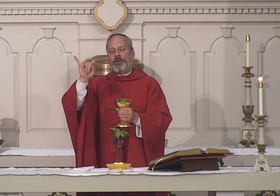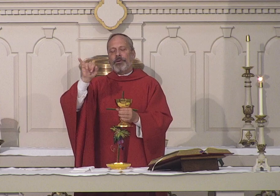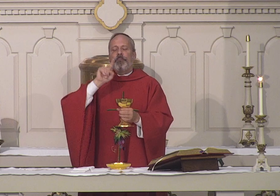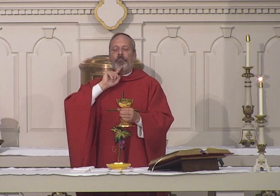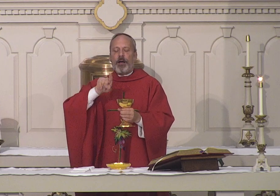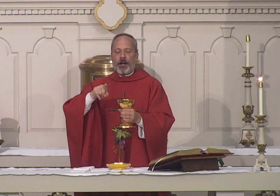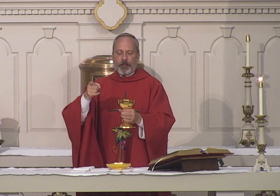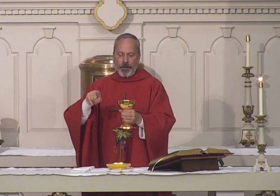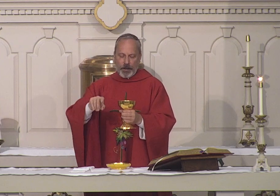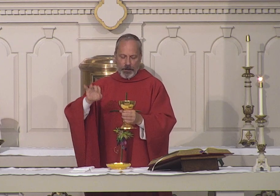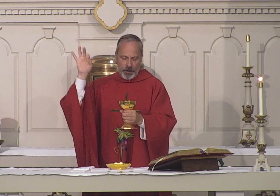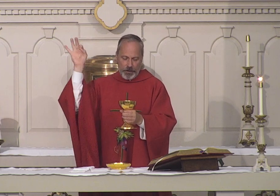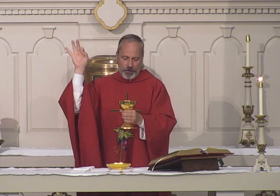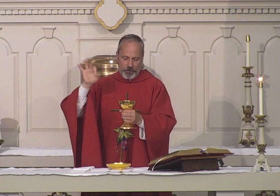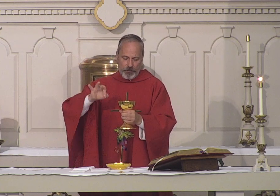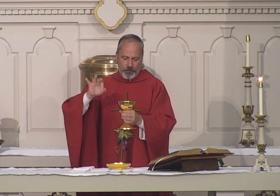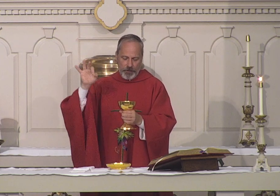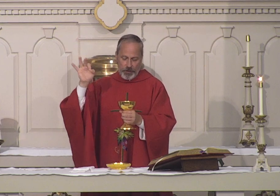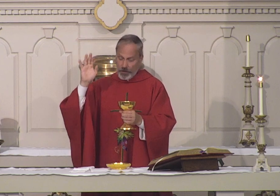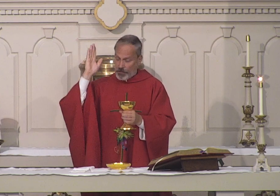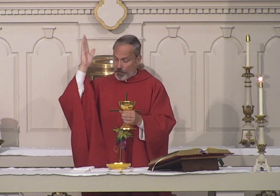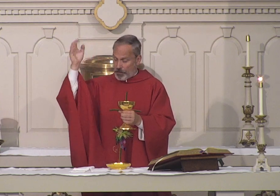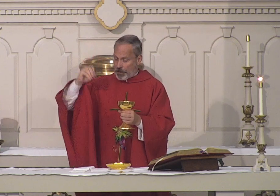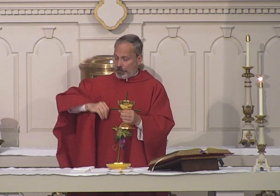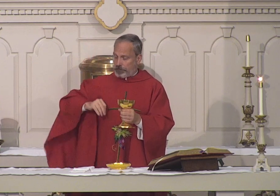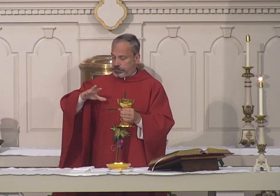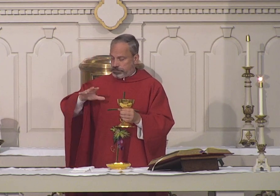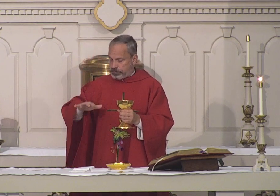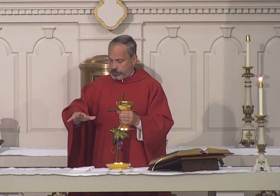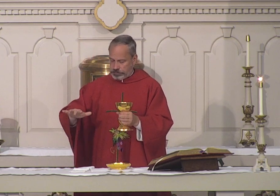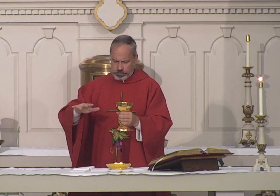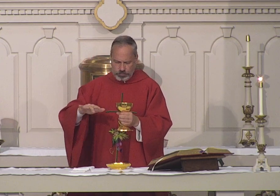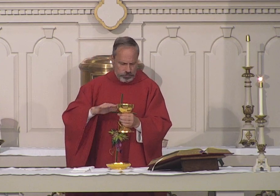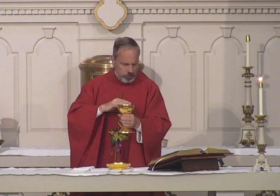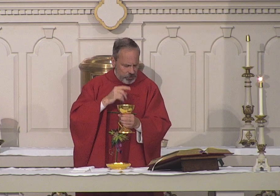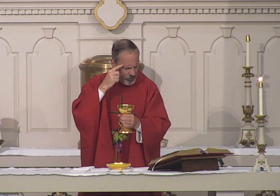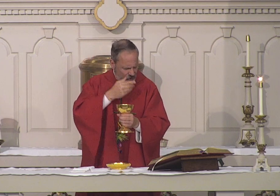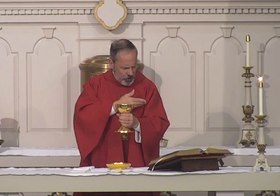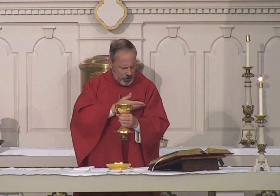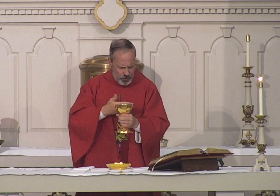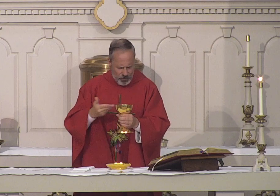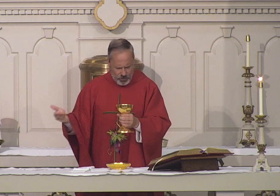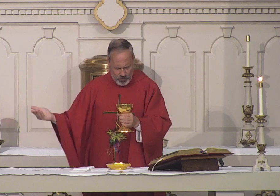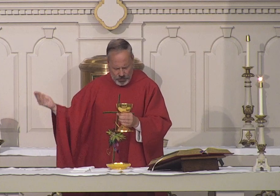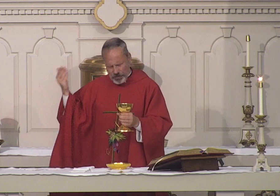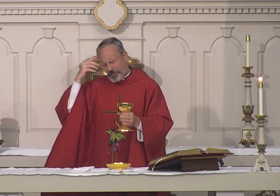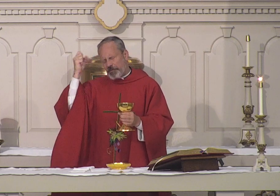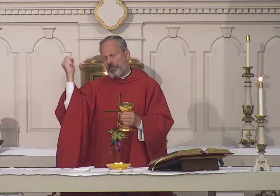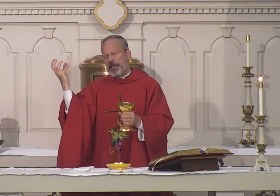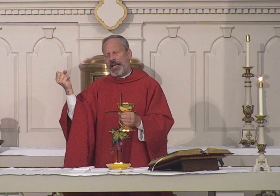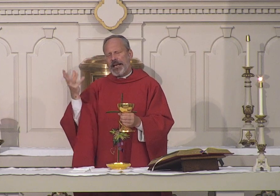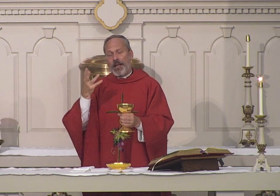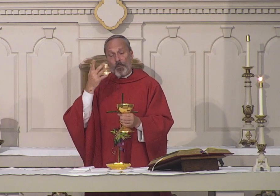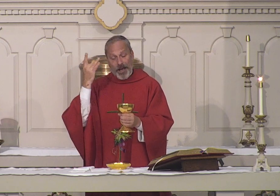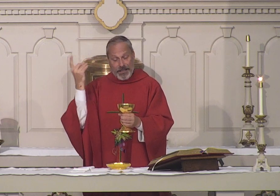eternal covenant, which we poured out for you and for many for the forgiveness of sins.